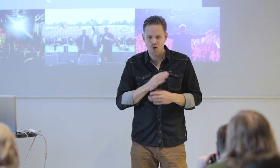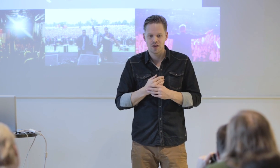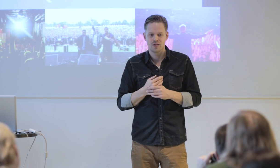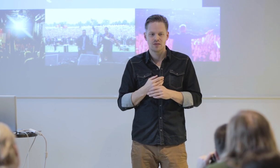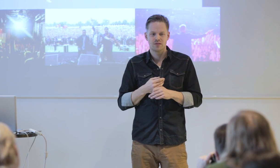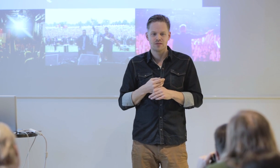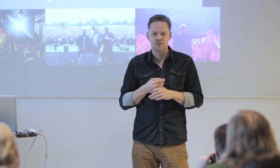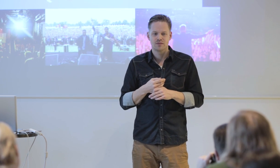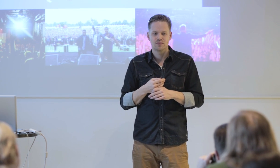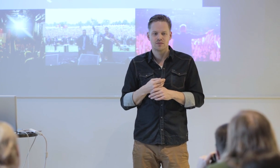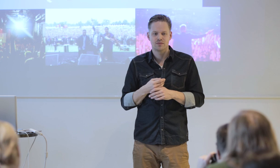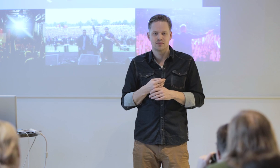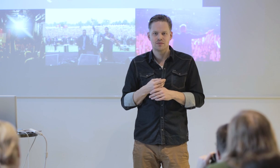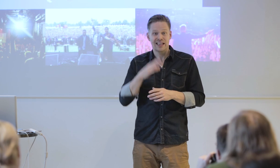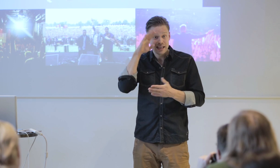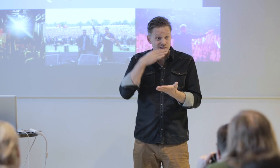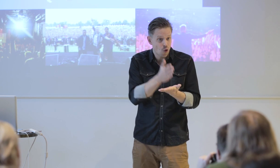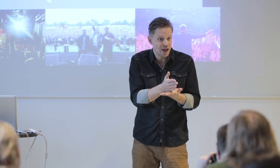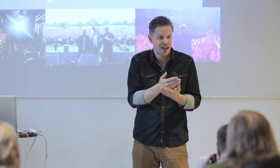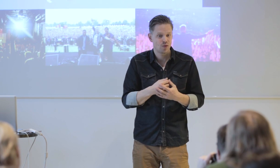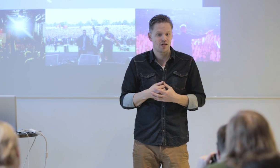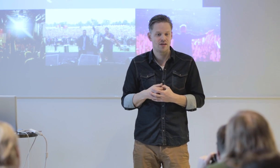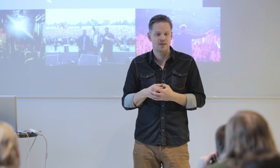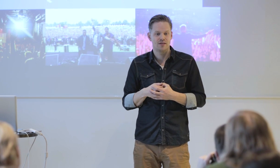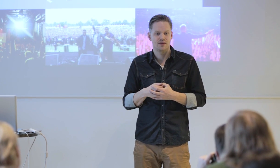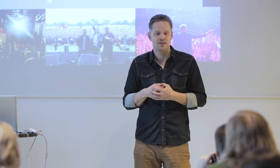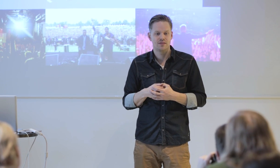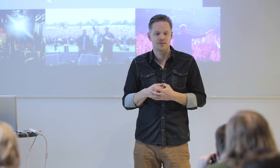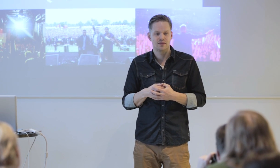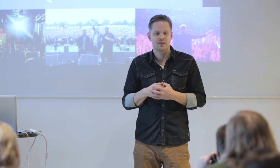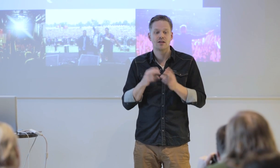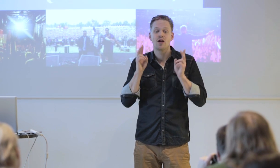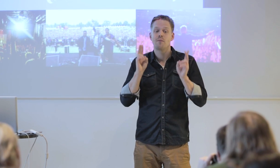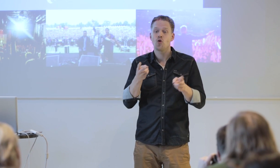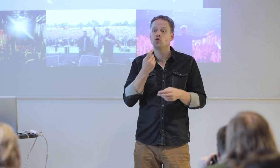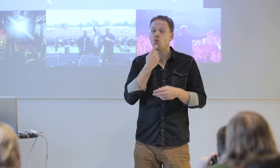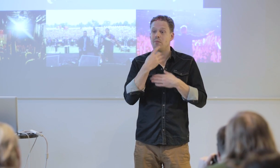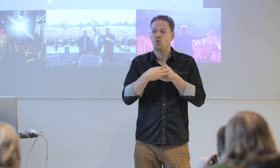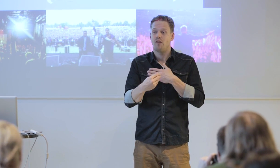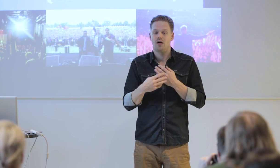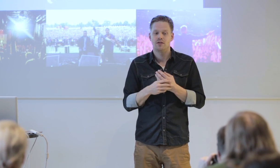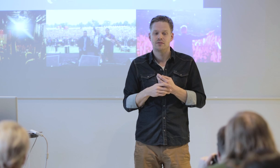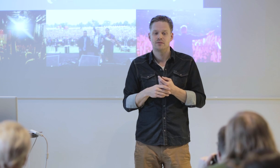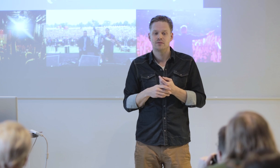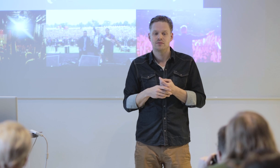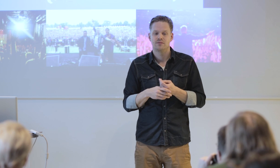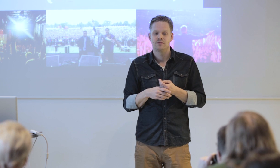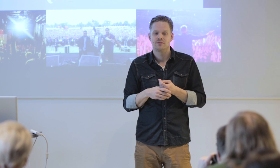And I'm also a role model to people there. And I'm also speaking about human rights. And also taking